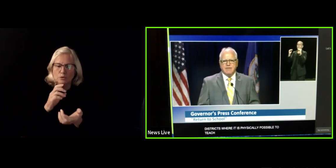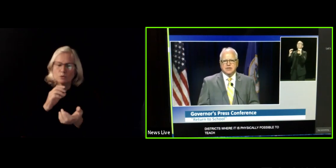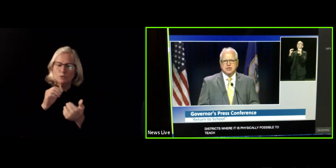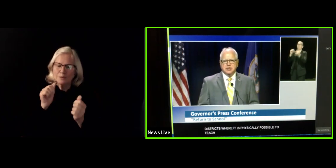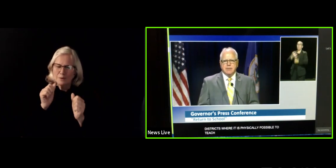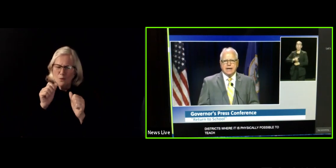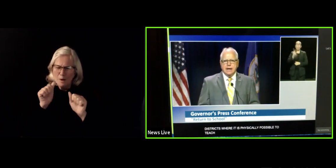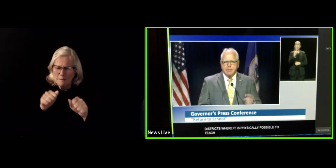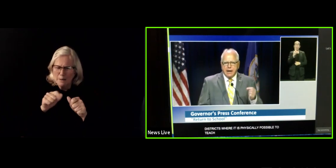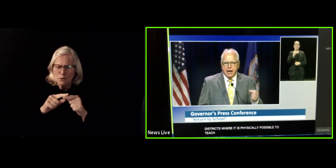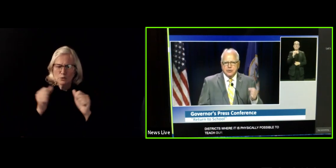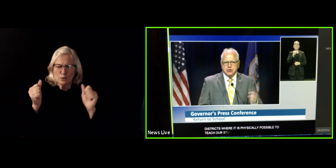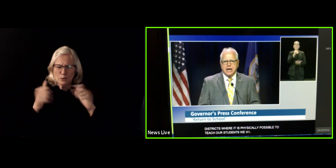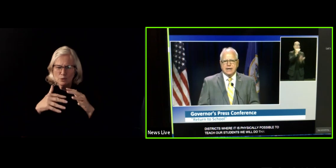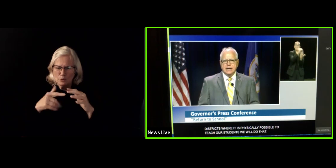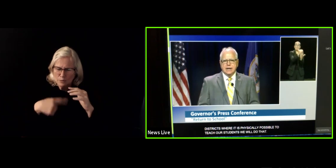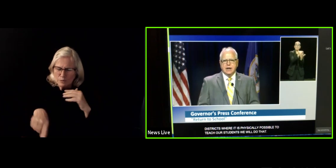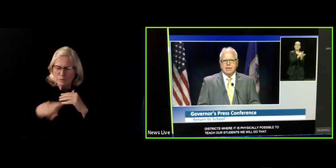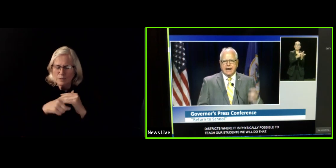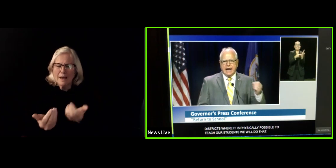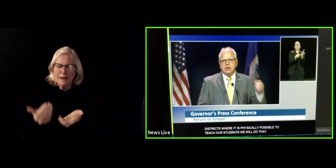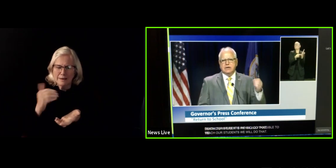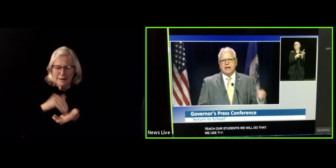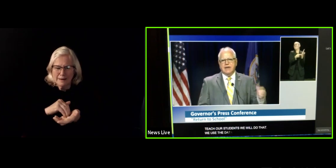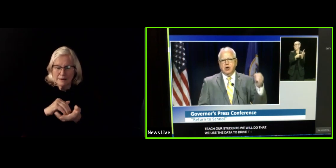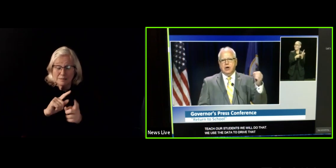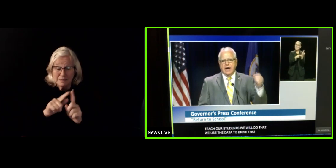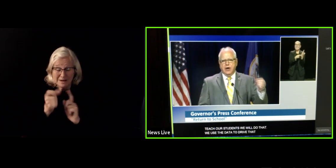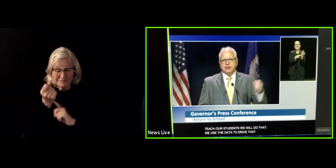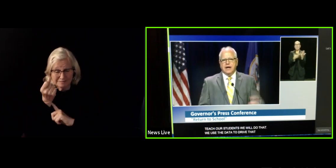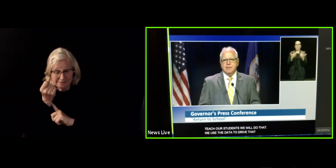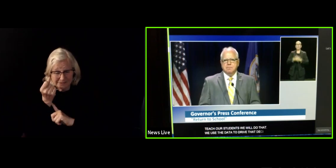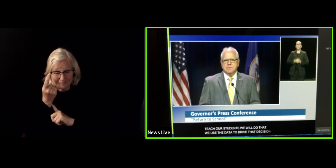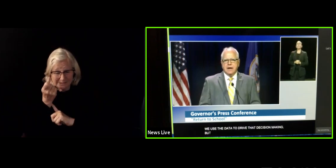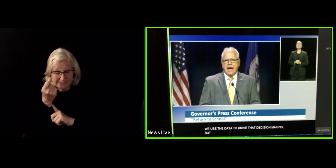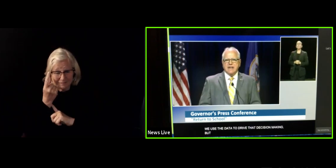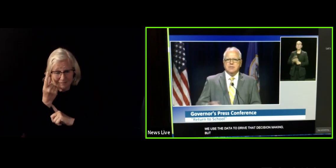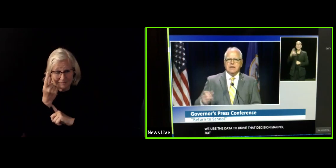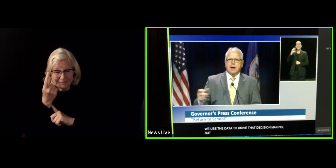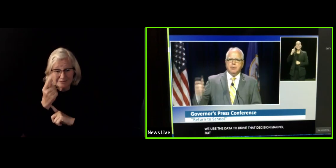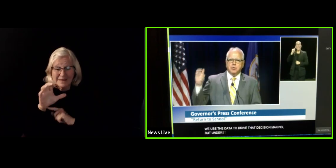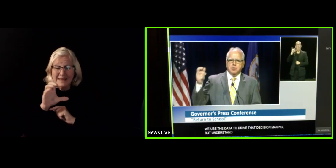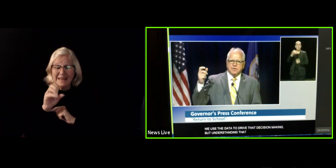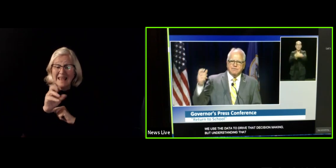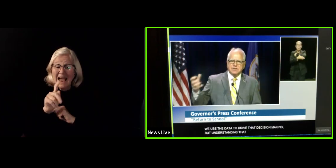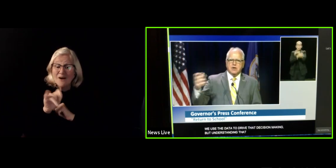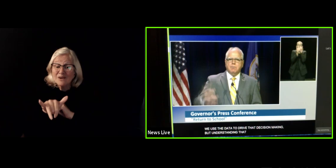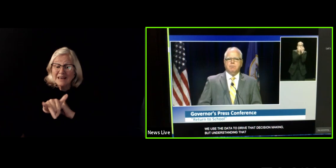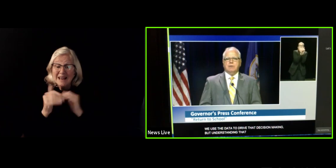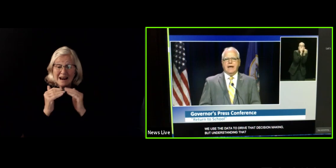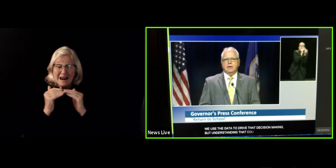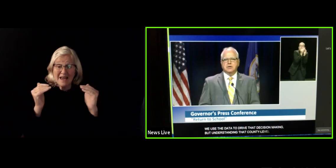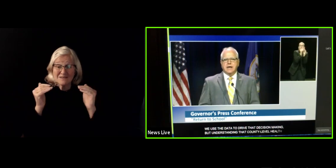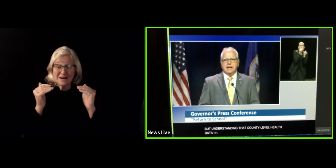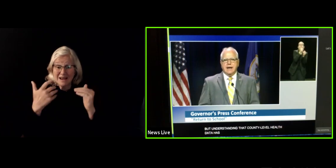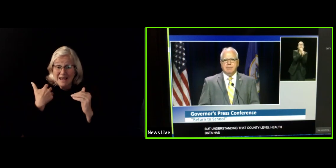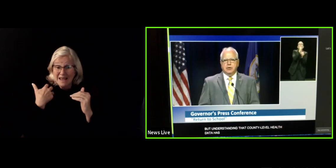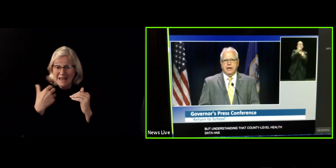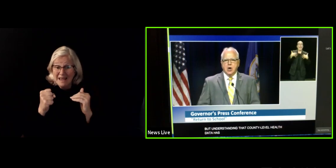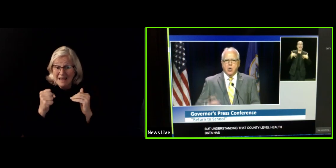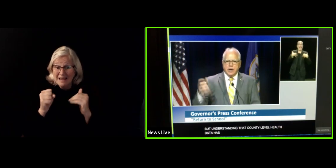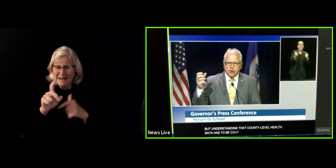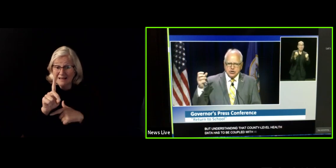that decision-making, but understanding that county-level health data has to be coupled with what the physical plant looks like in that